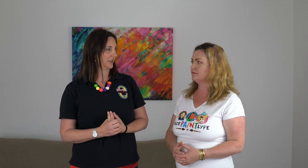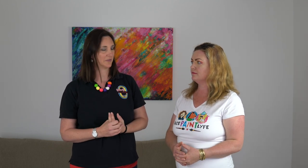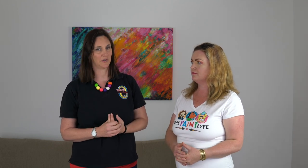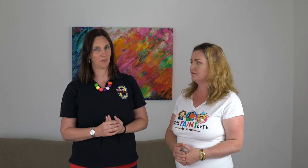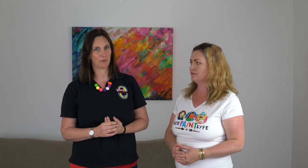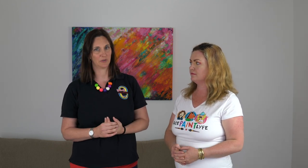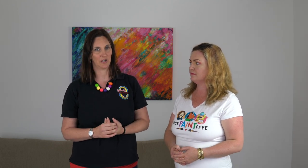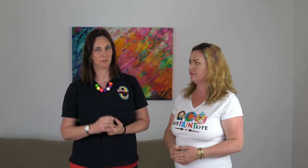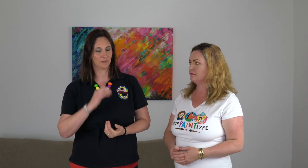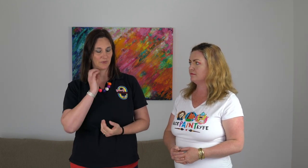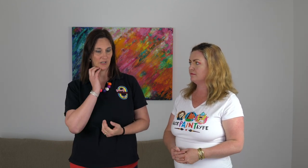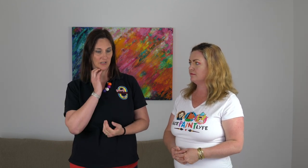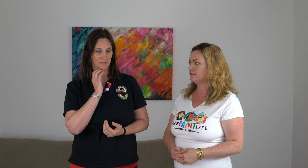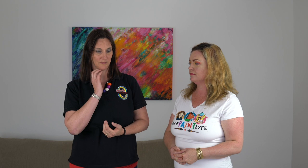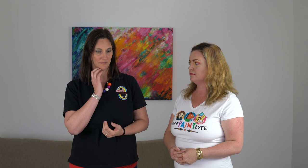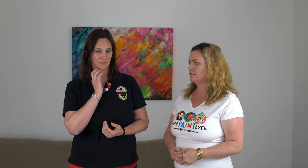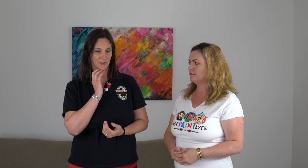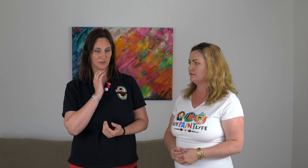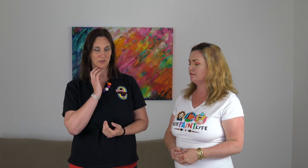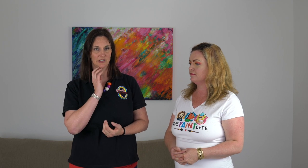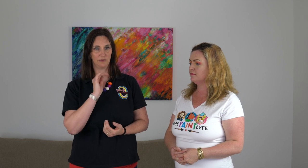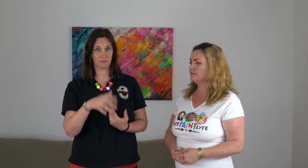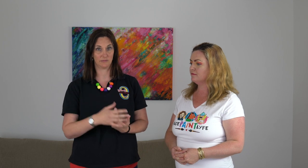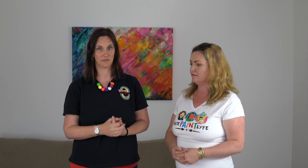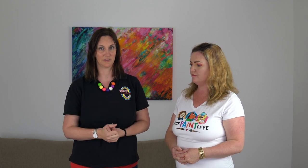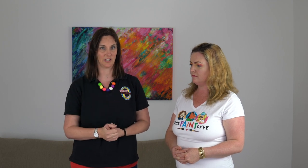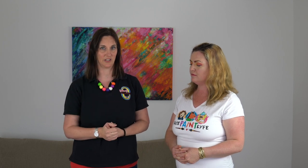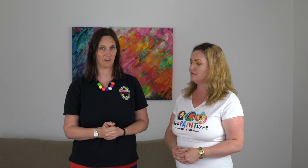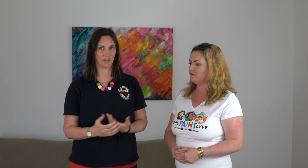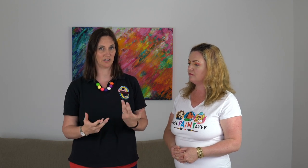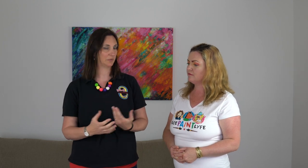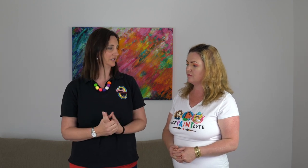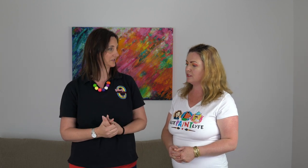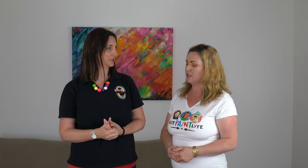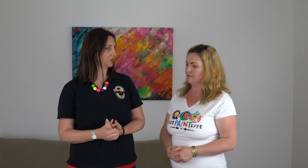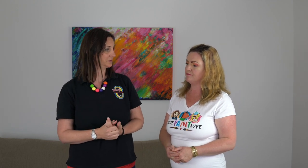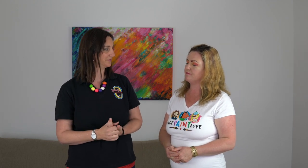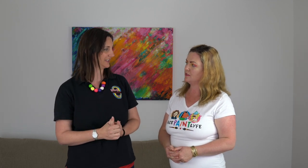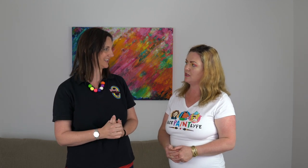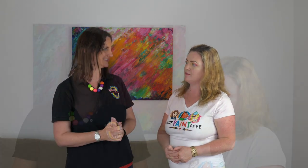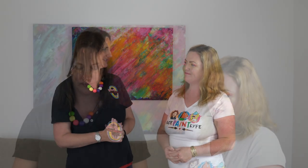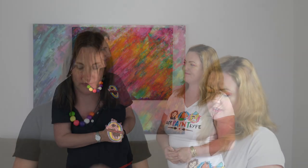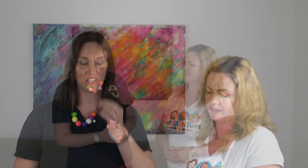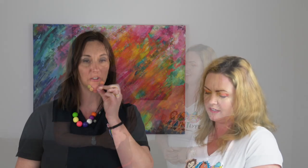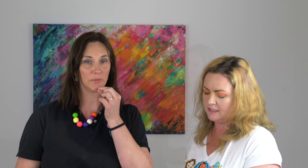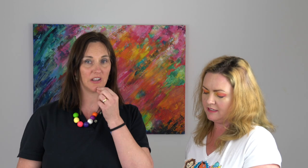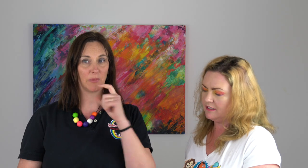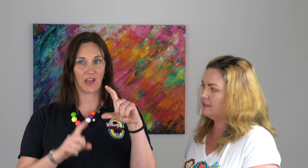have deaf people come, I'll talk to them in their own language. It's really cool. A little bit about